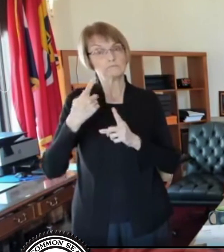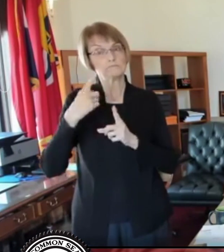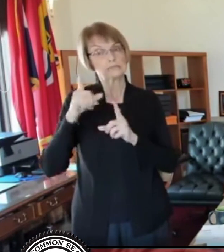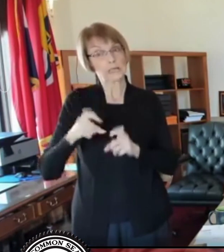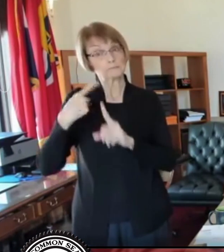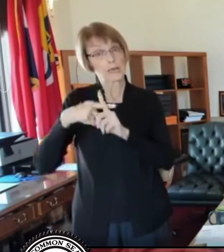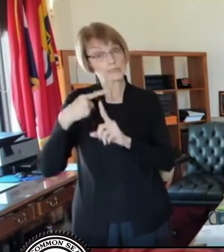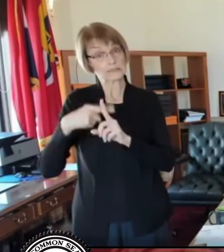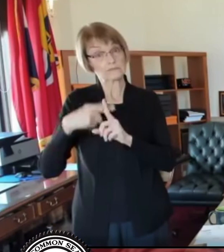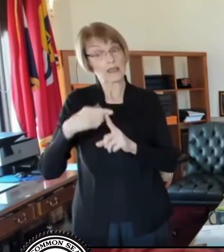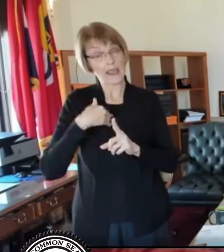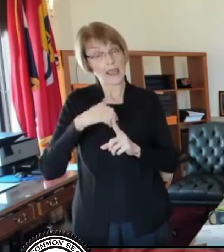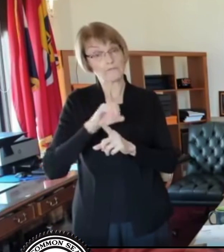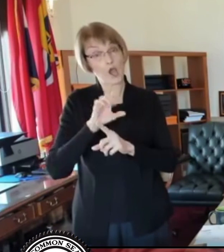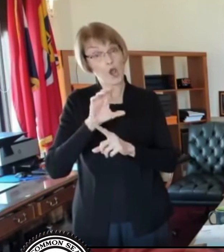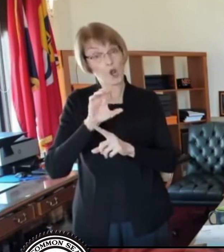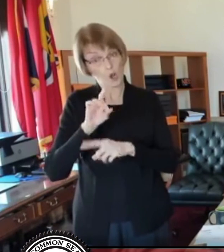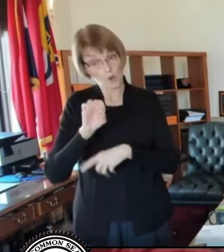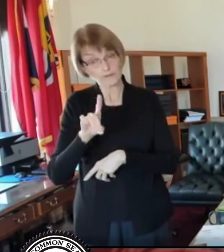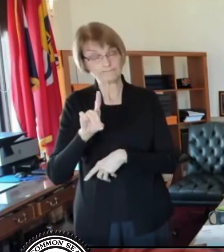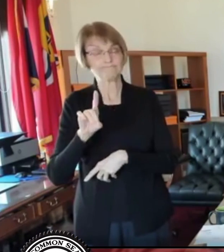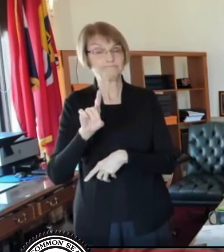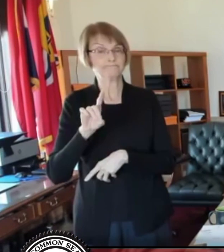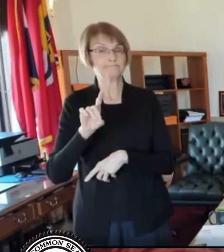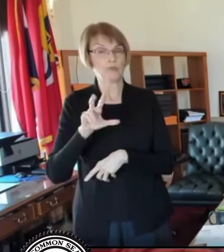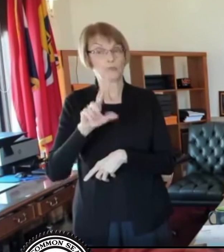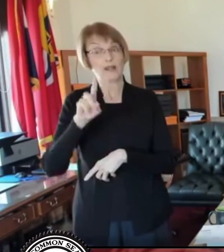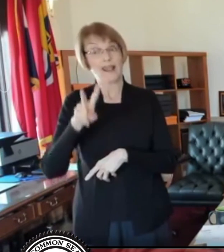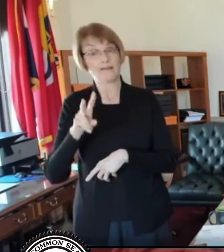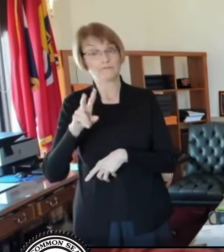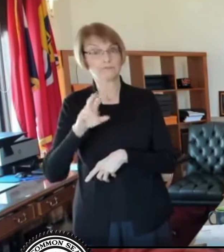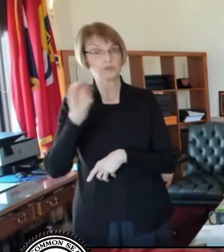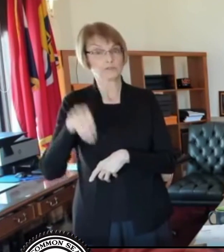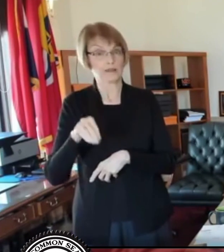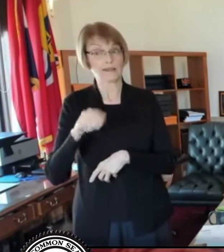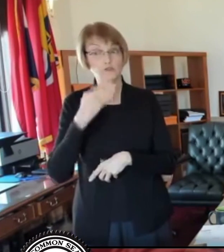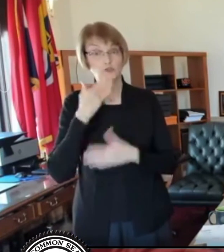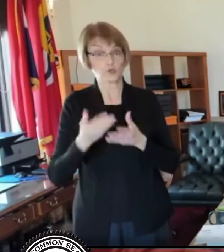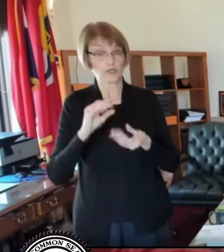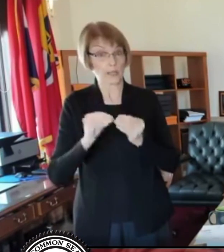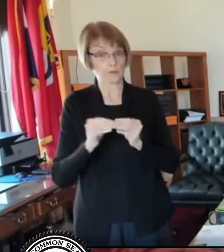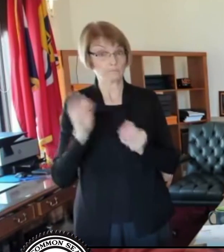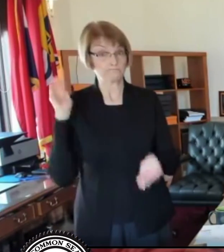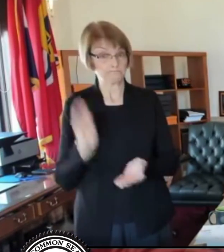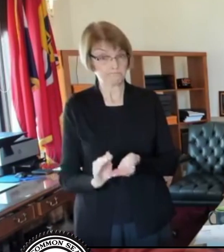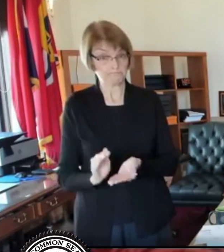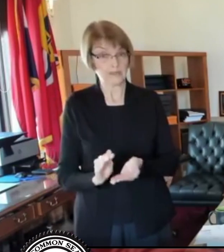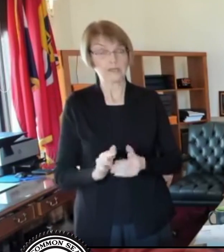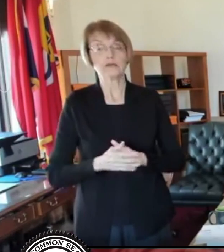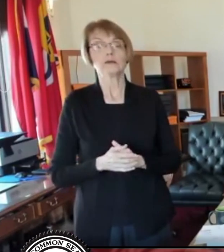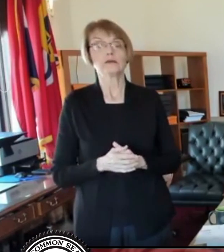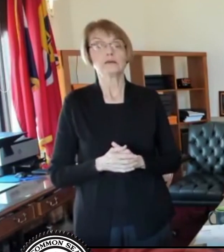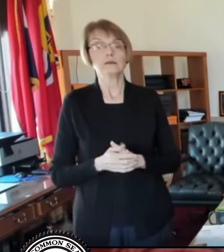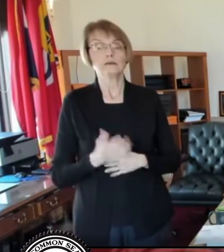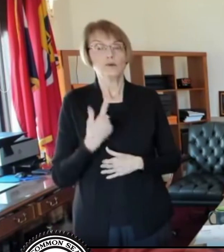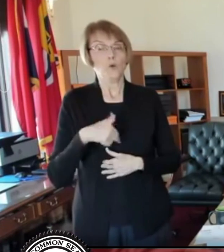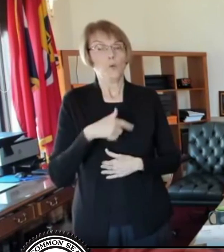good. And you know, we are beginning